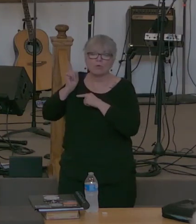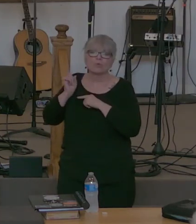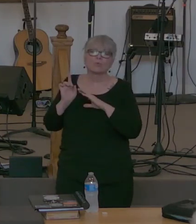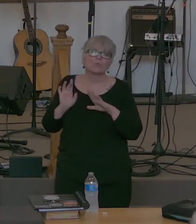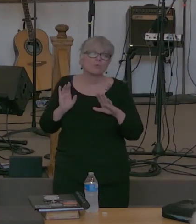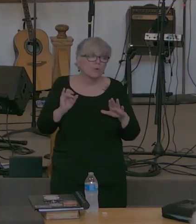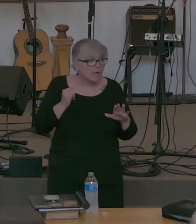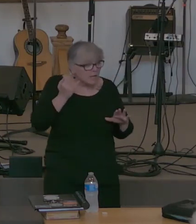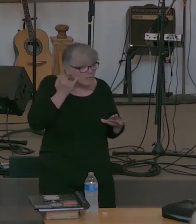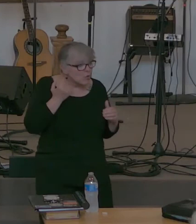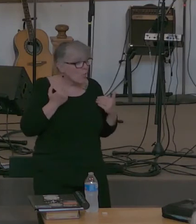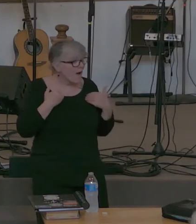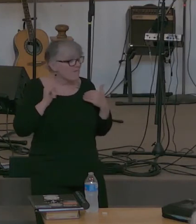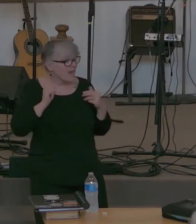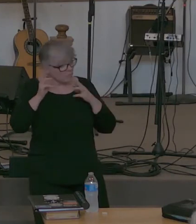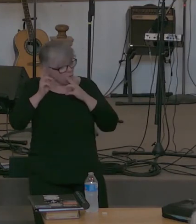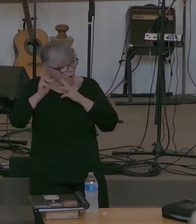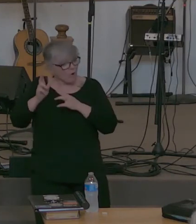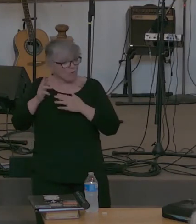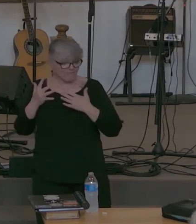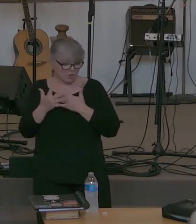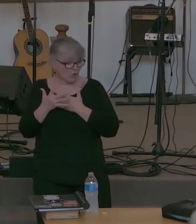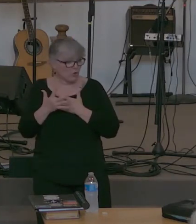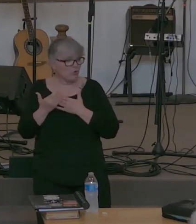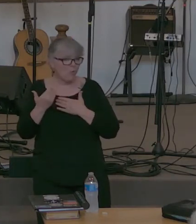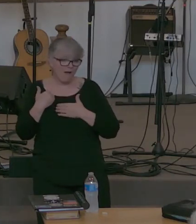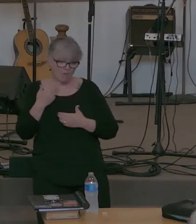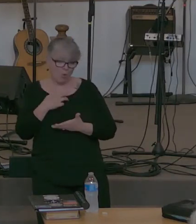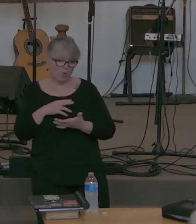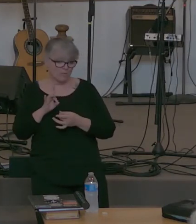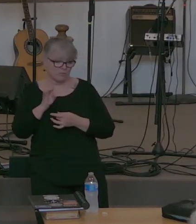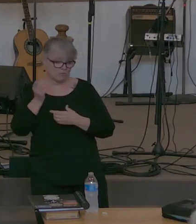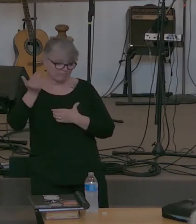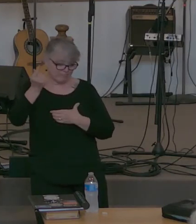And if you got that reverential fear, you got the Holy Ghost living in you.